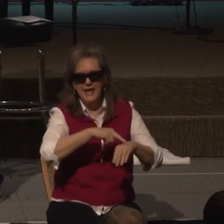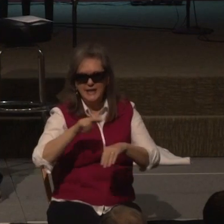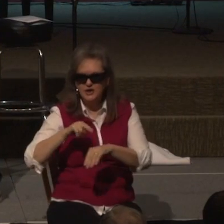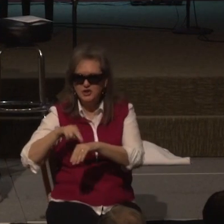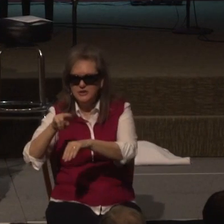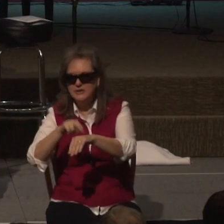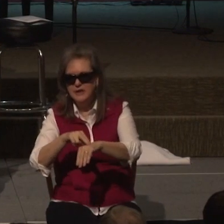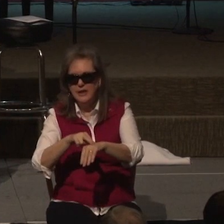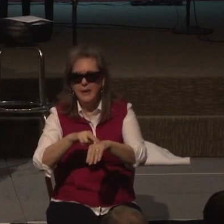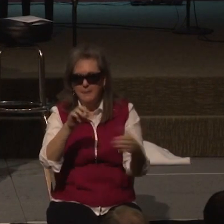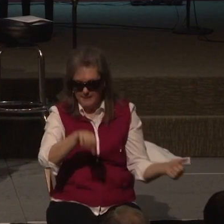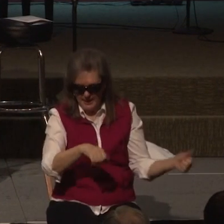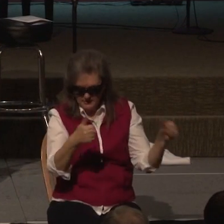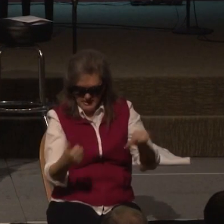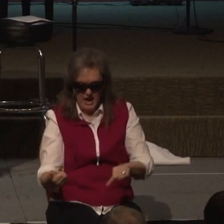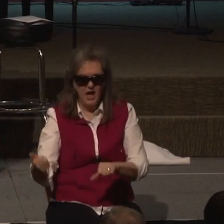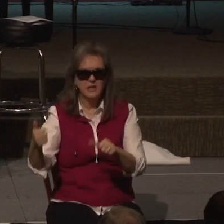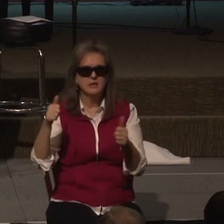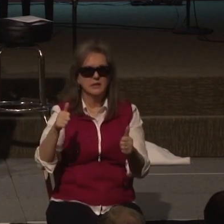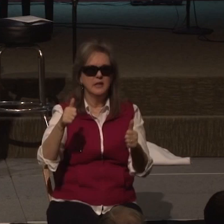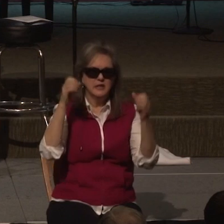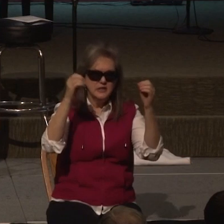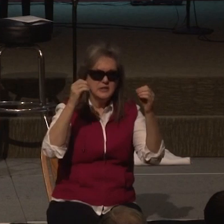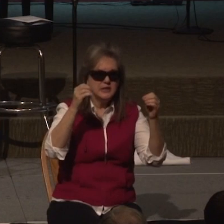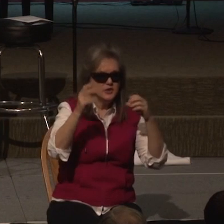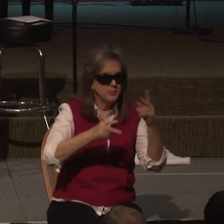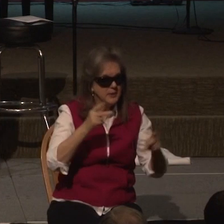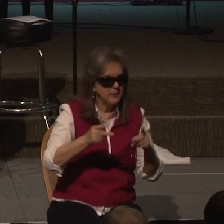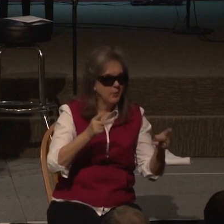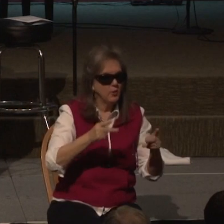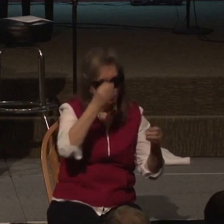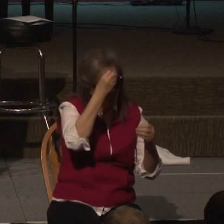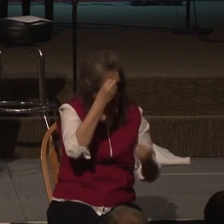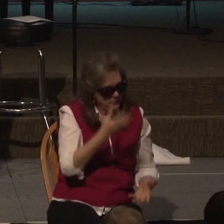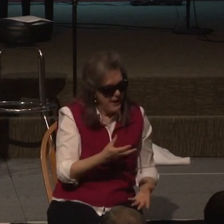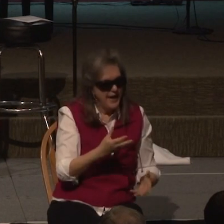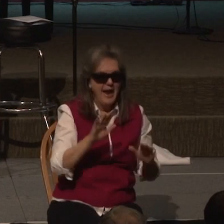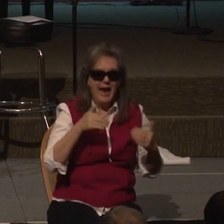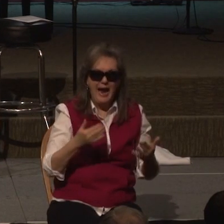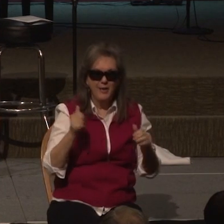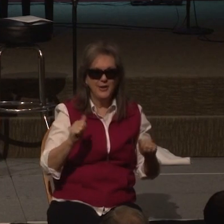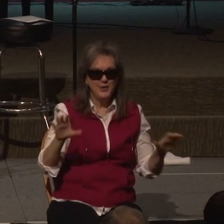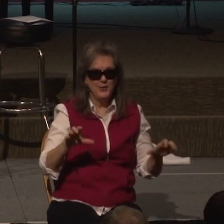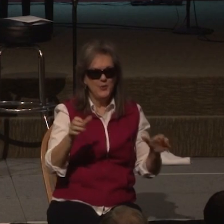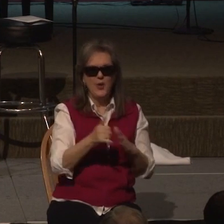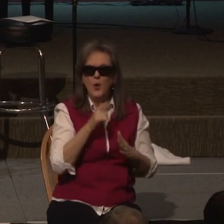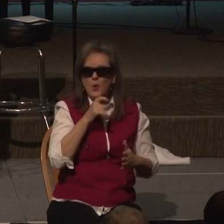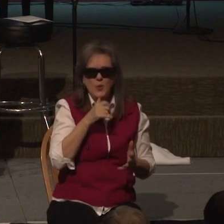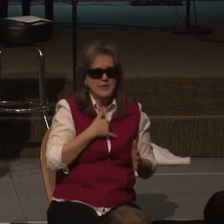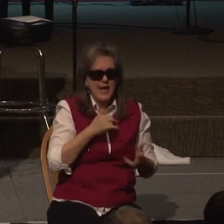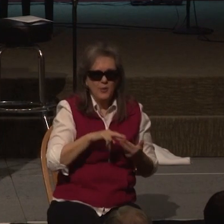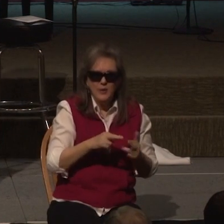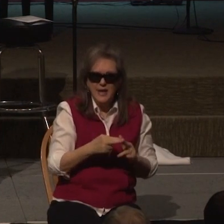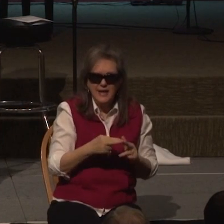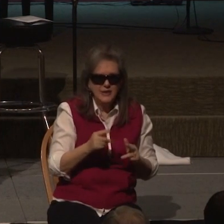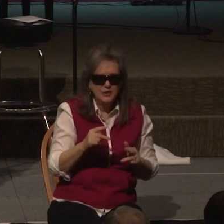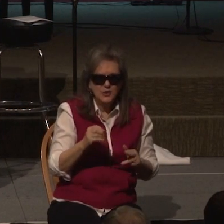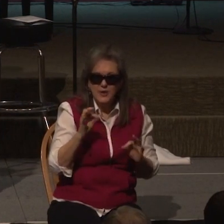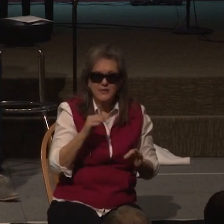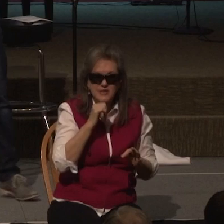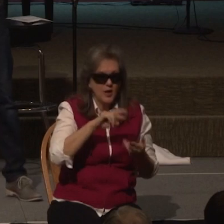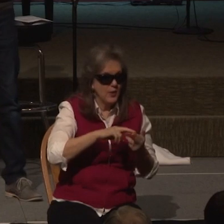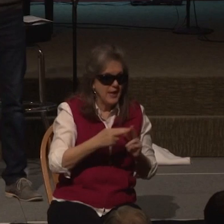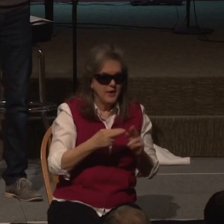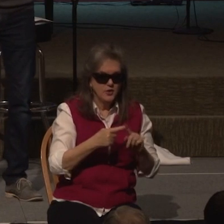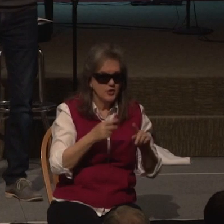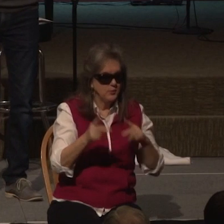are to baptize. That we are to teach people to obey. How can you do that? Who is that really referring to if it's not referring